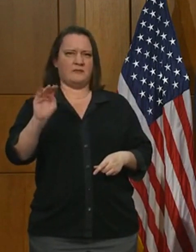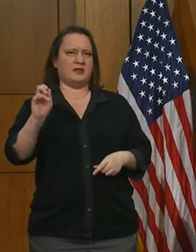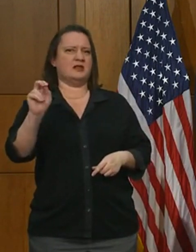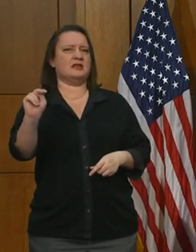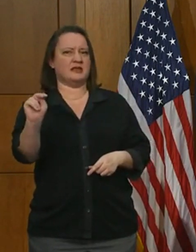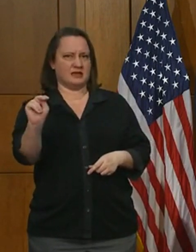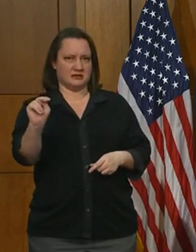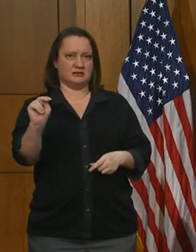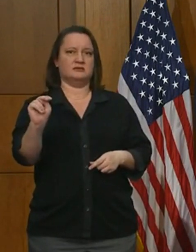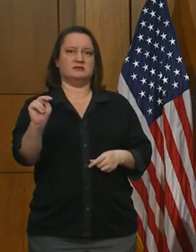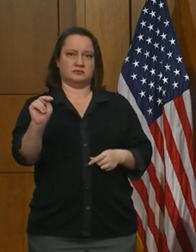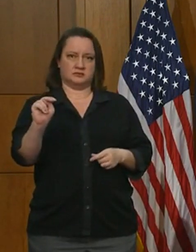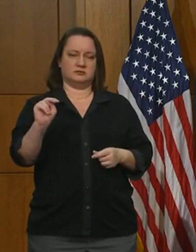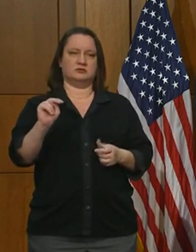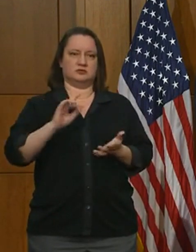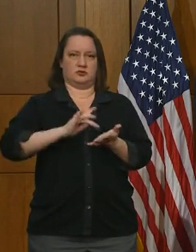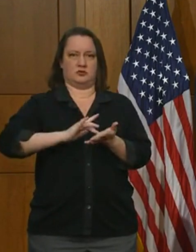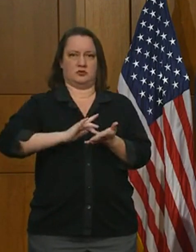doses to